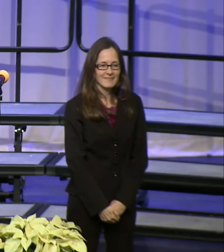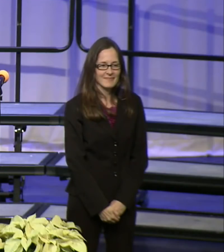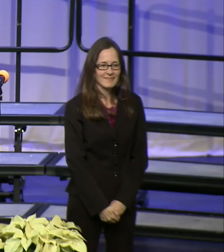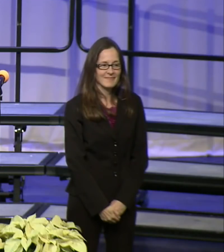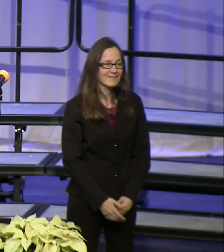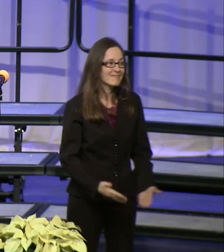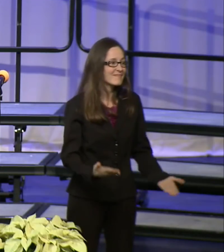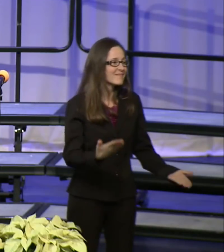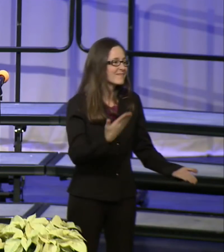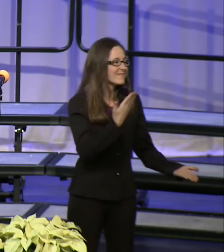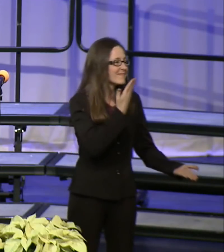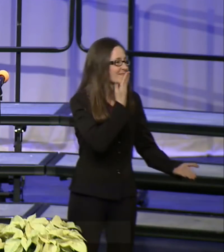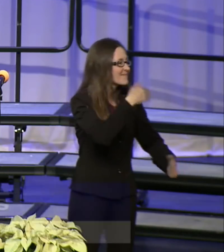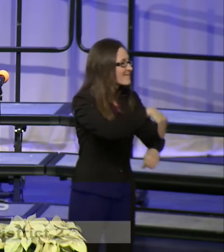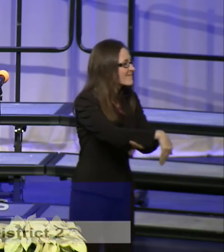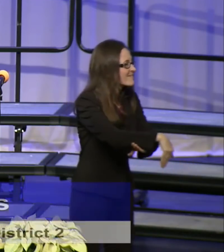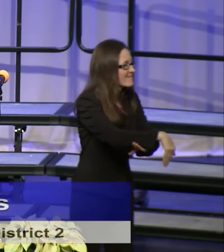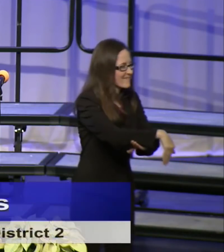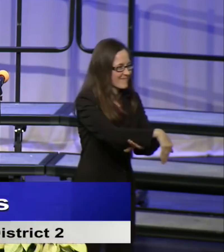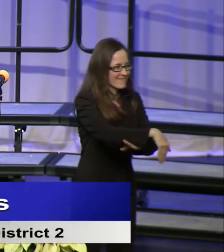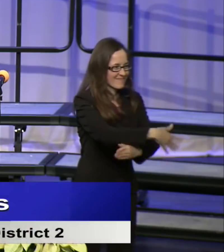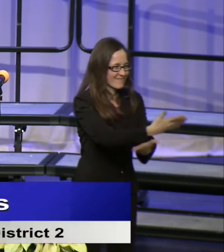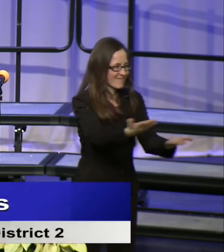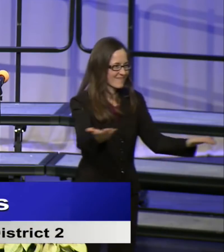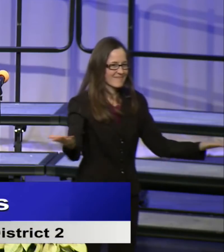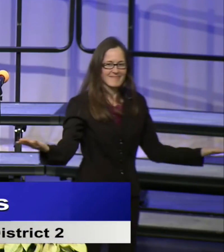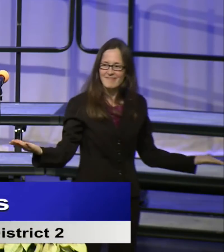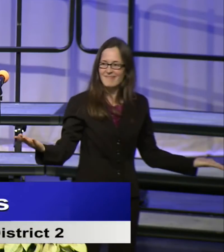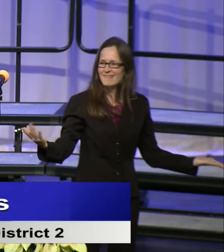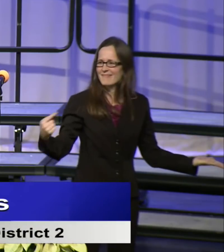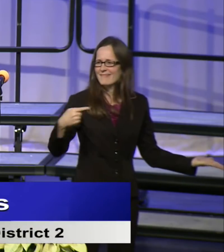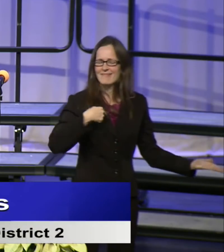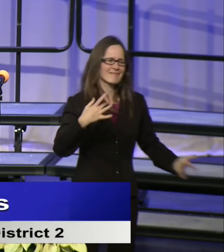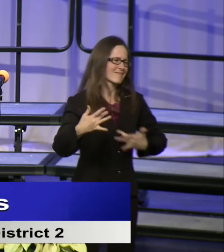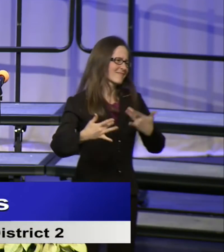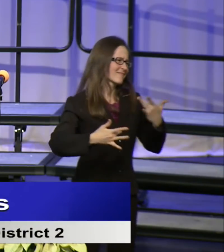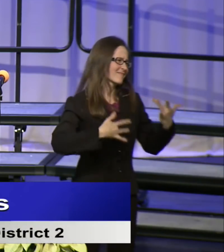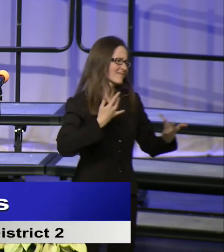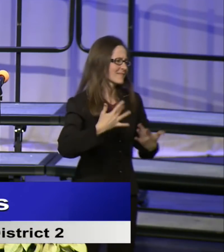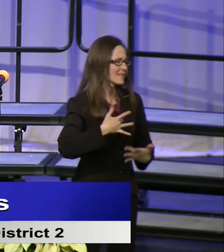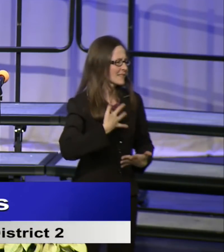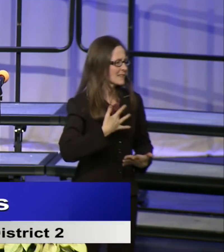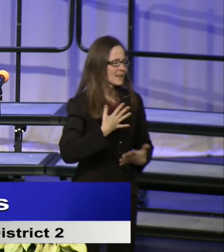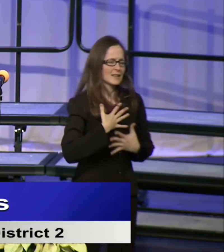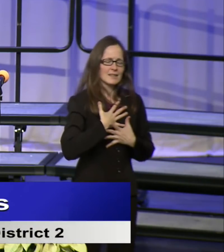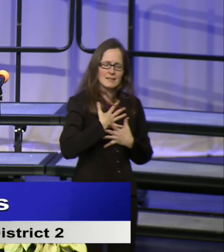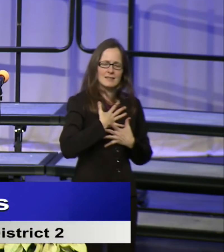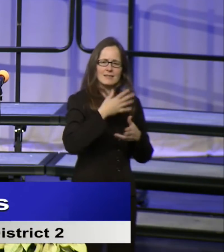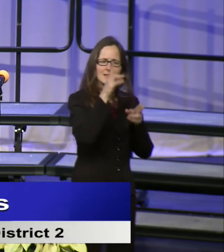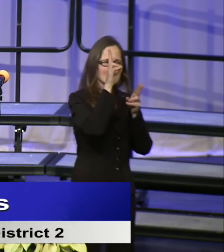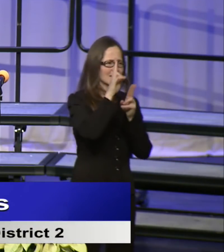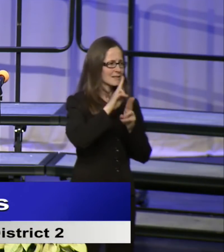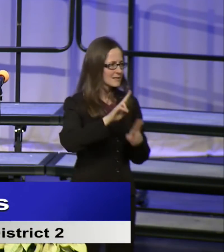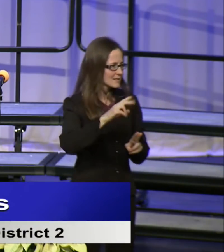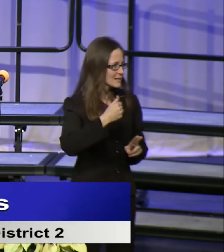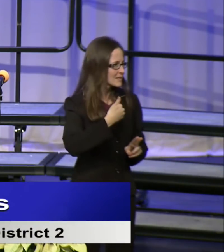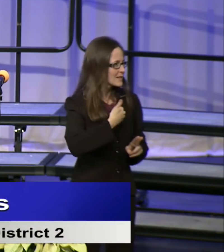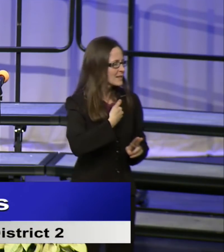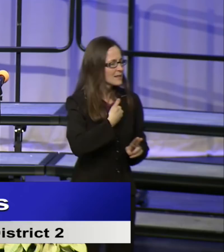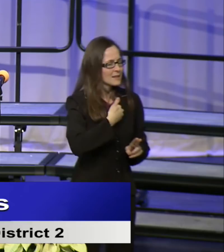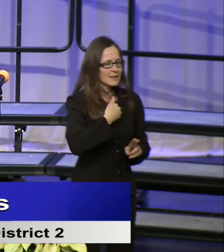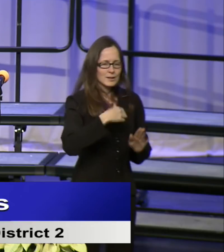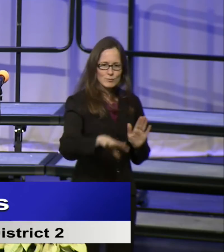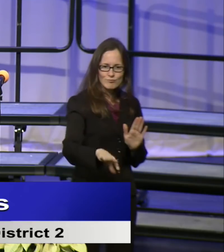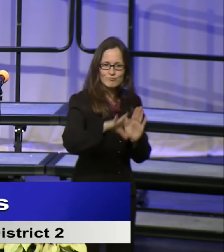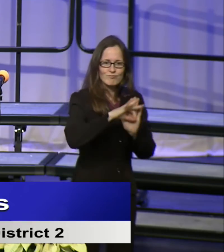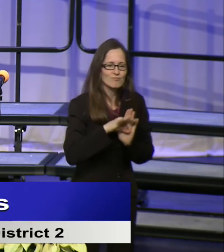Good evening, everyone. Good evening. I'm ecstatic, honored, and humbled to be installed as the 4th council person